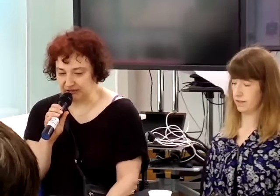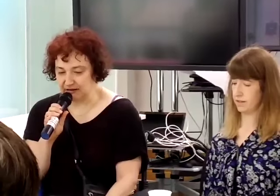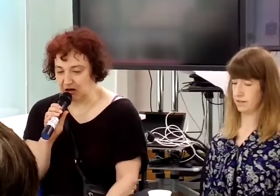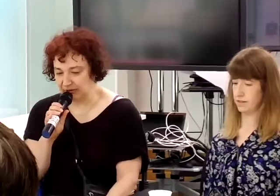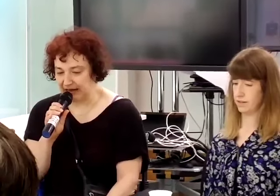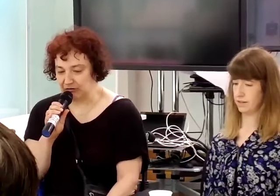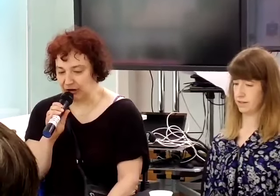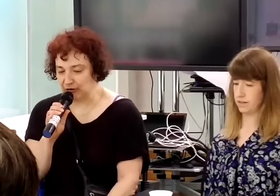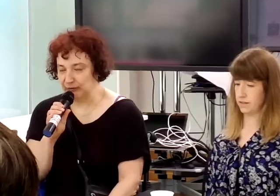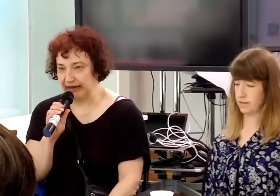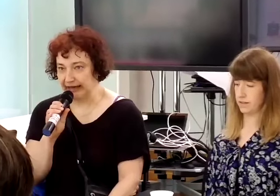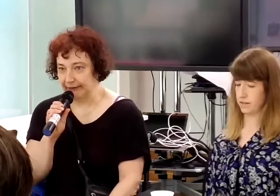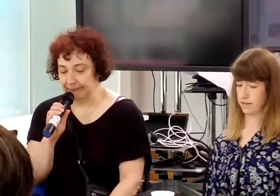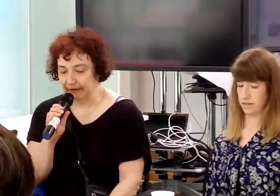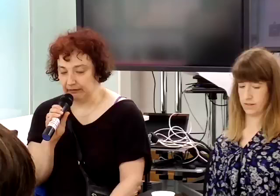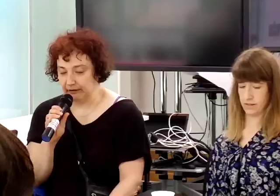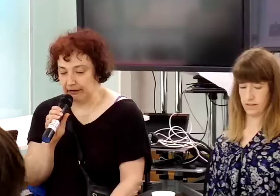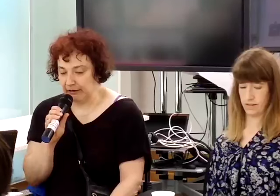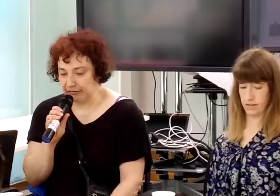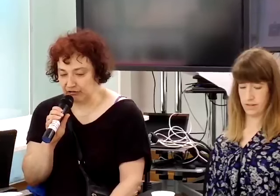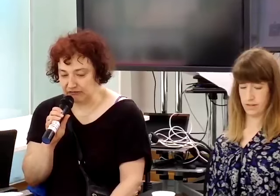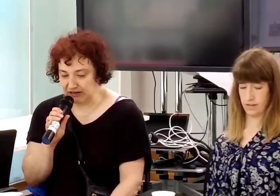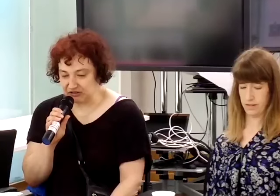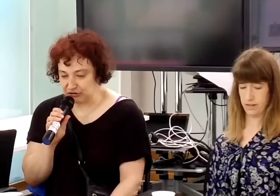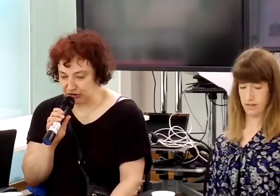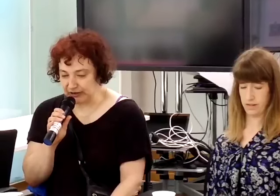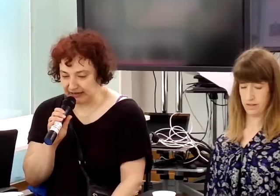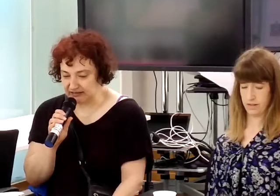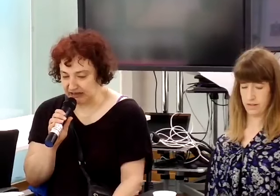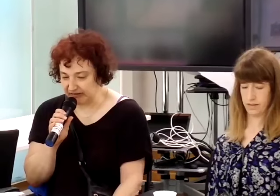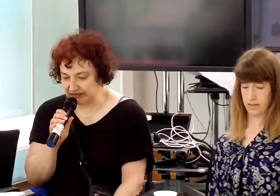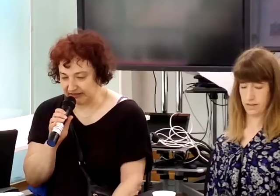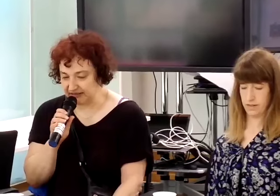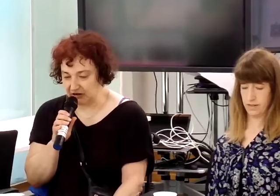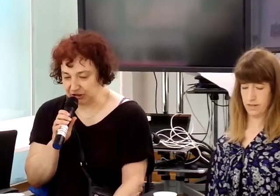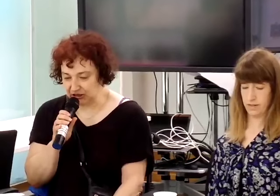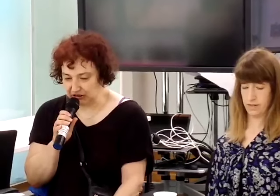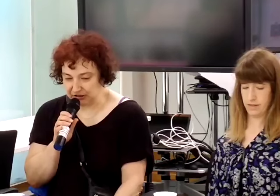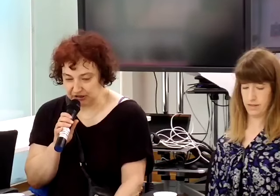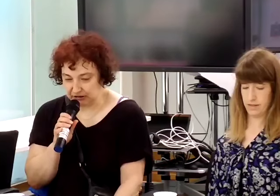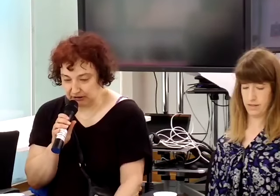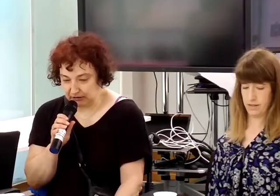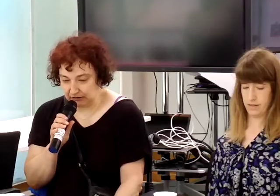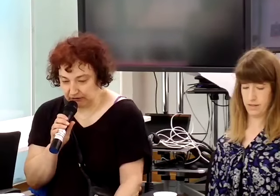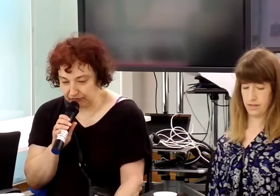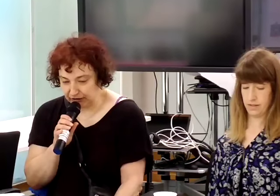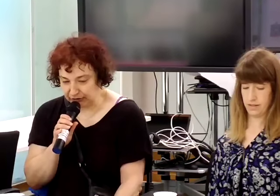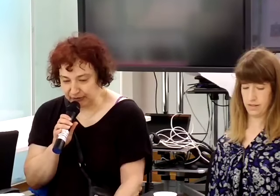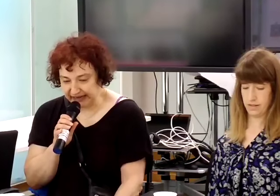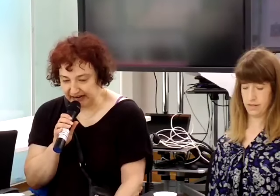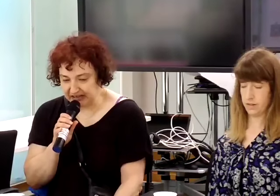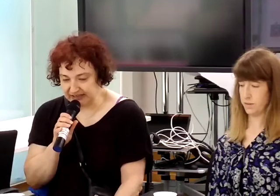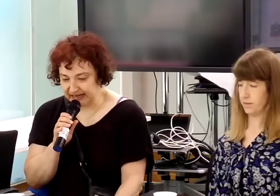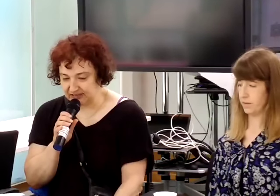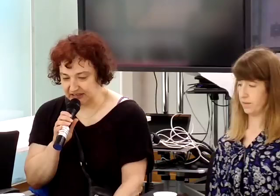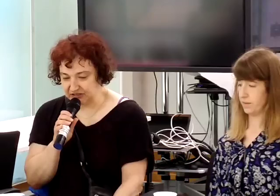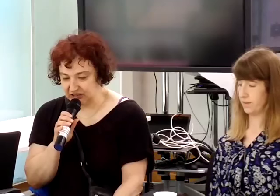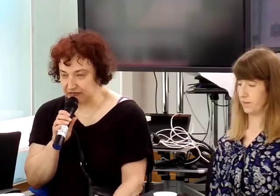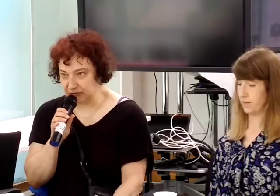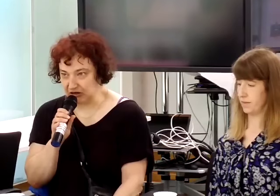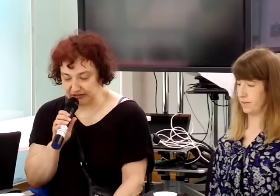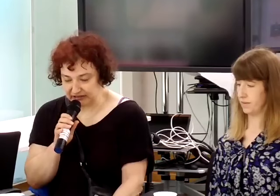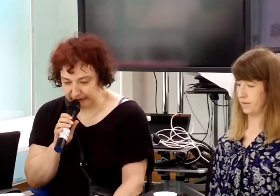1 million pensioners are without home care. Those of us who do get services are charged for home care and